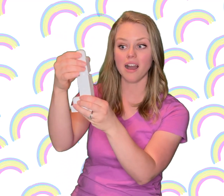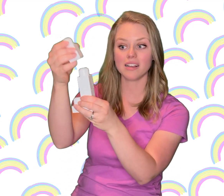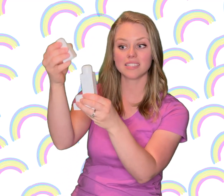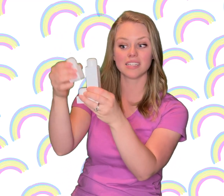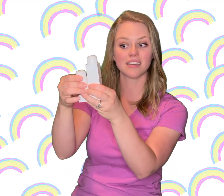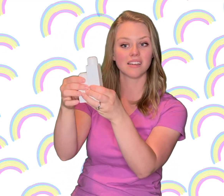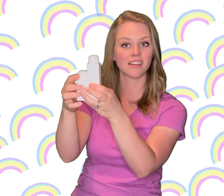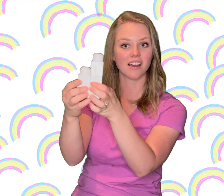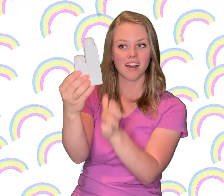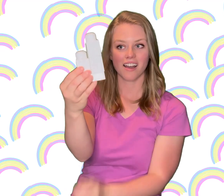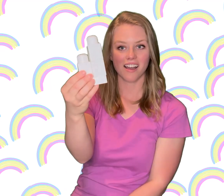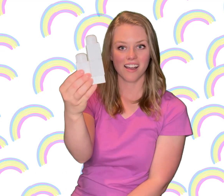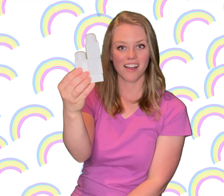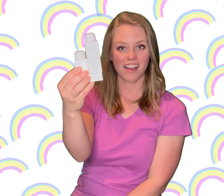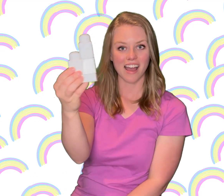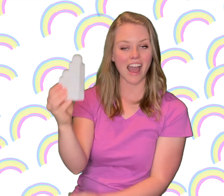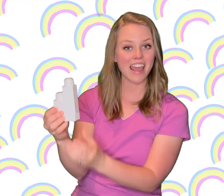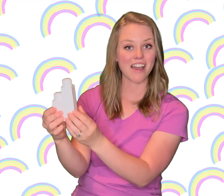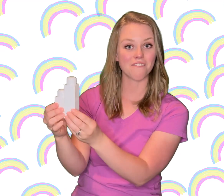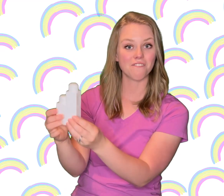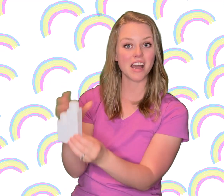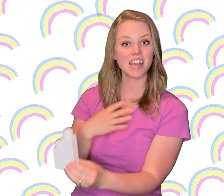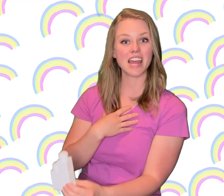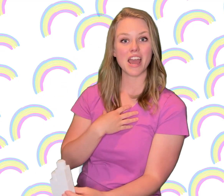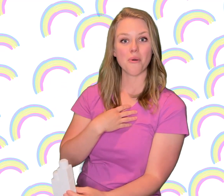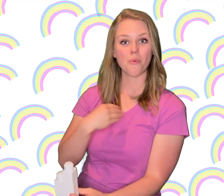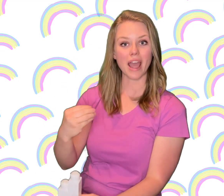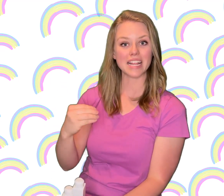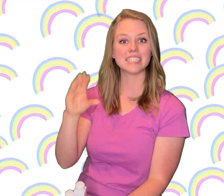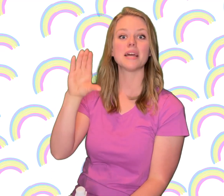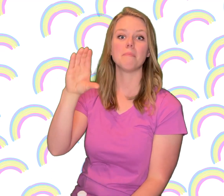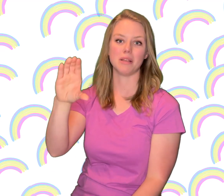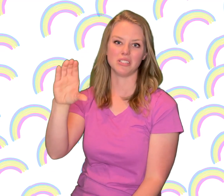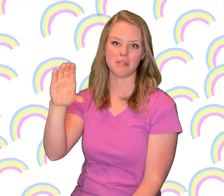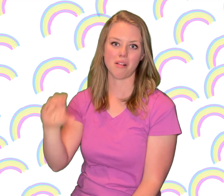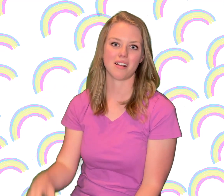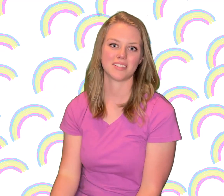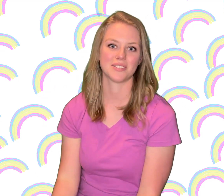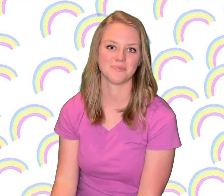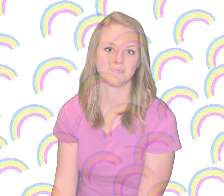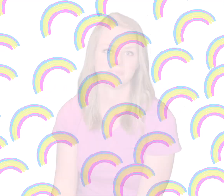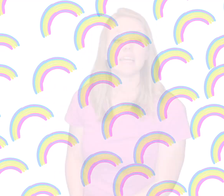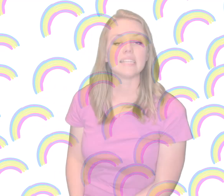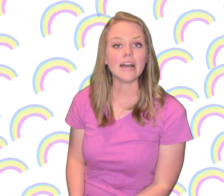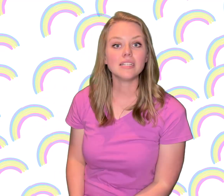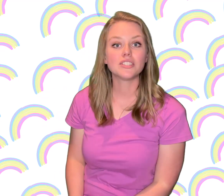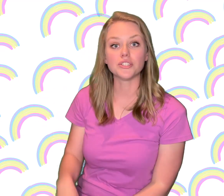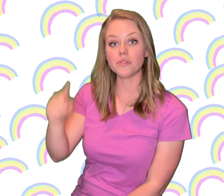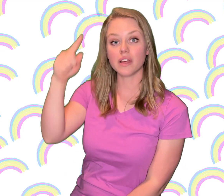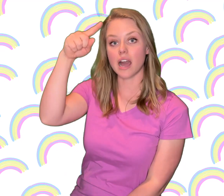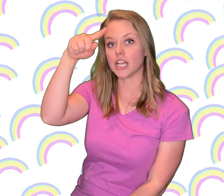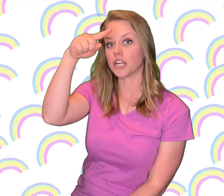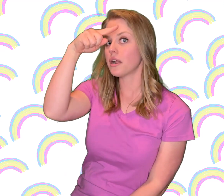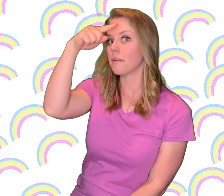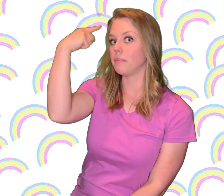blocks? I have fun white building blocks. Now let's do the color